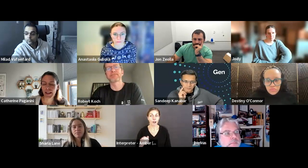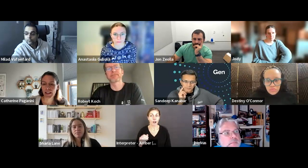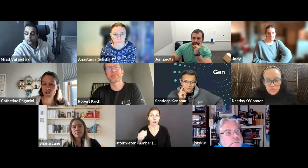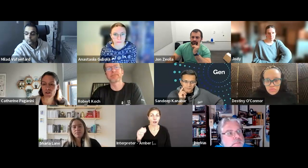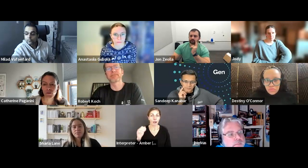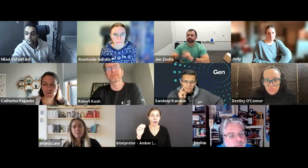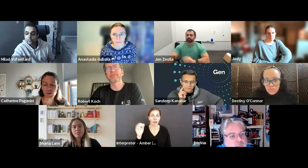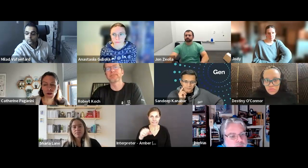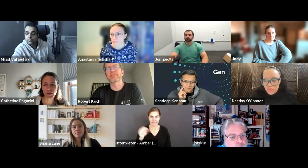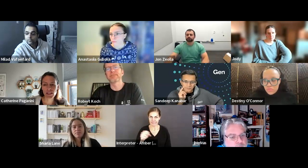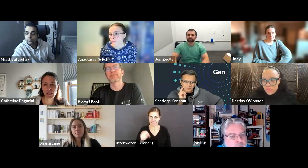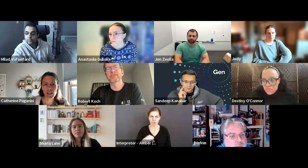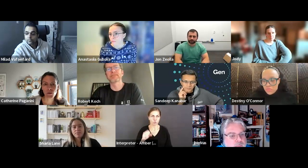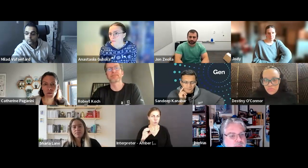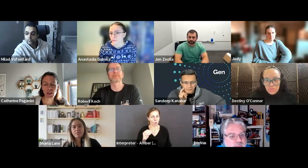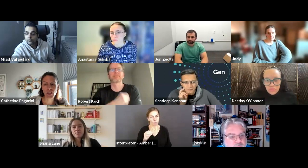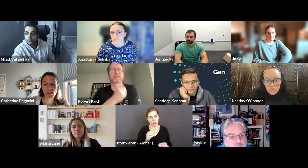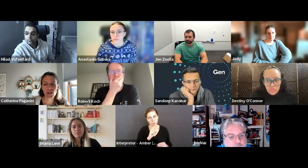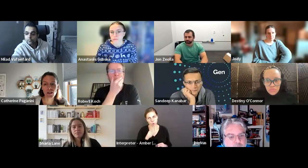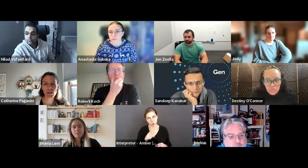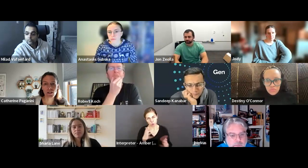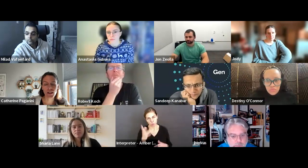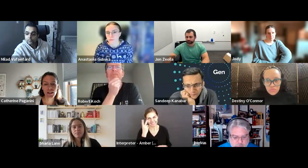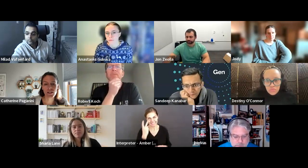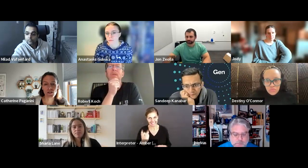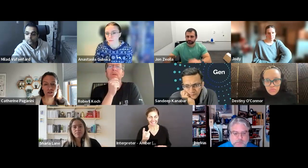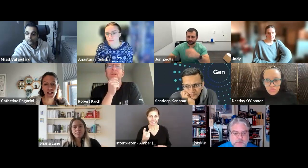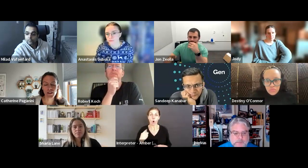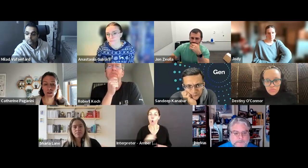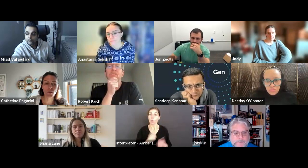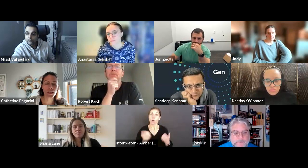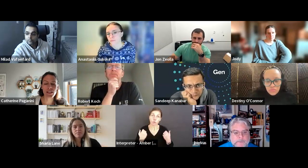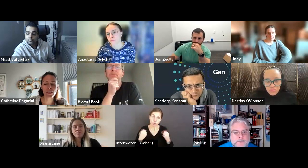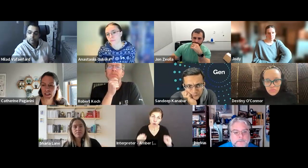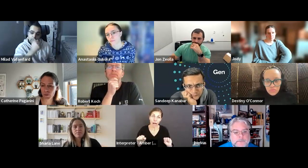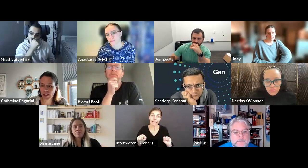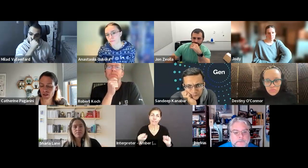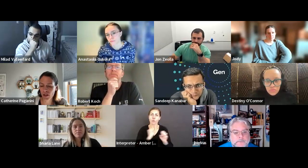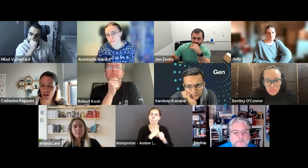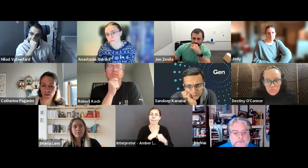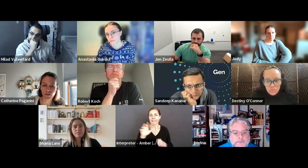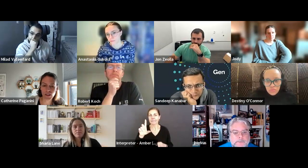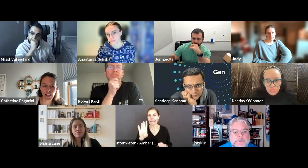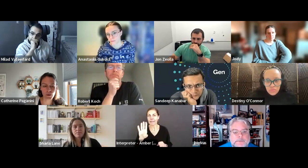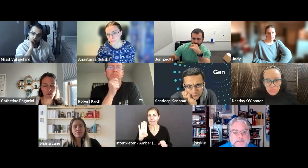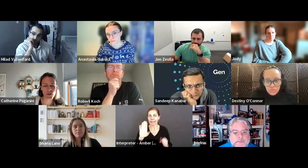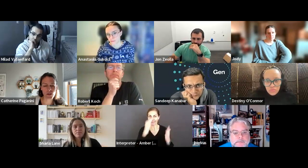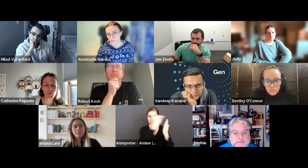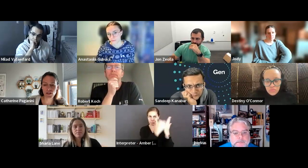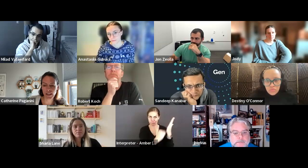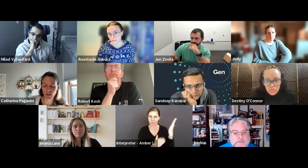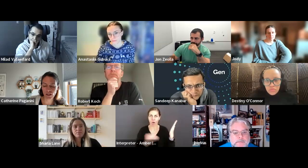So as you've probably seen, we are trying to gather or create a database of sign